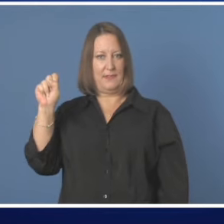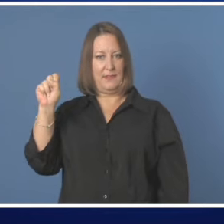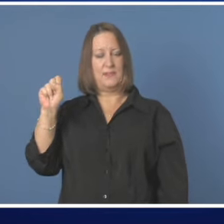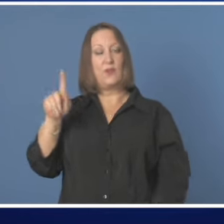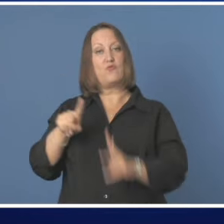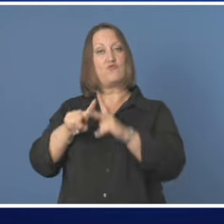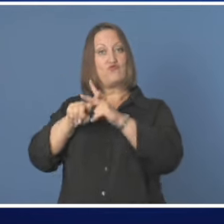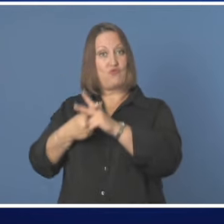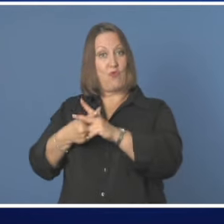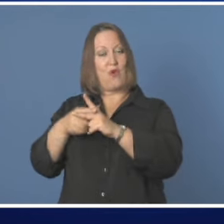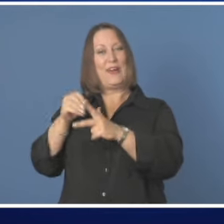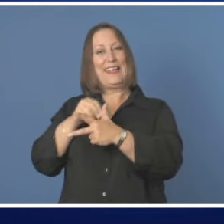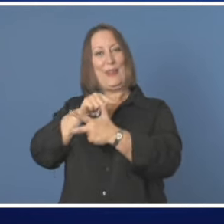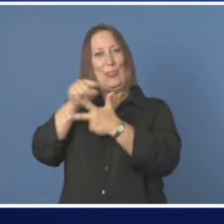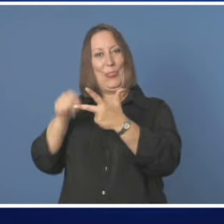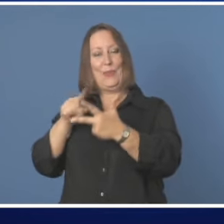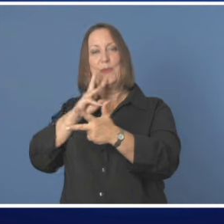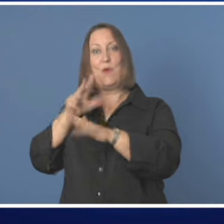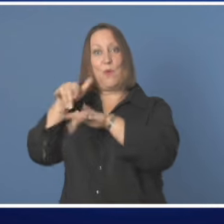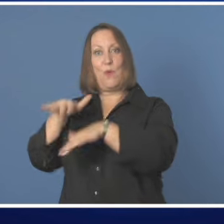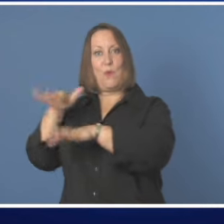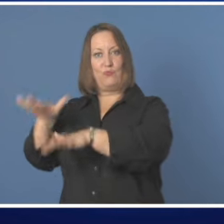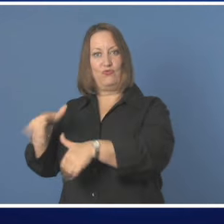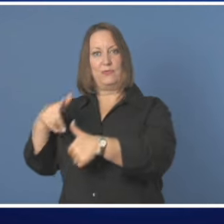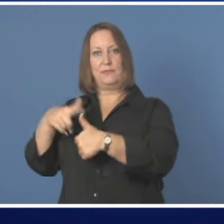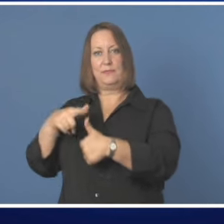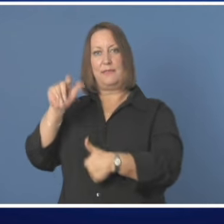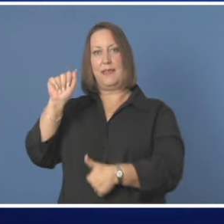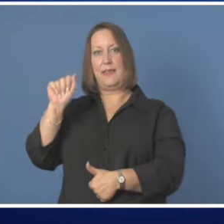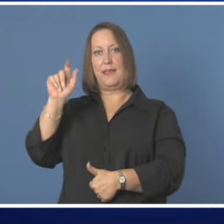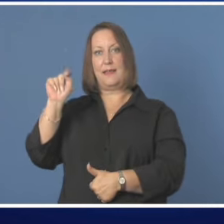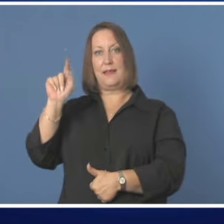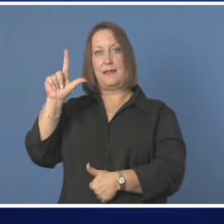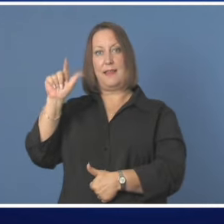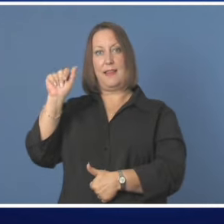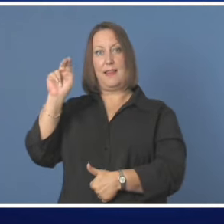Caribbean Sea, or Gulf of Mexico.